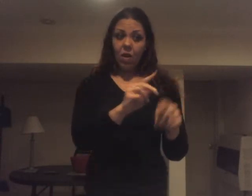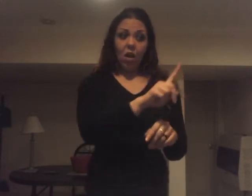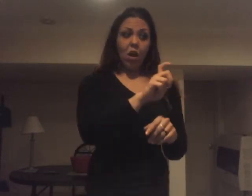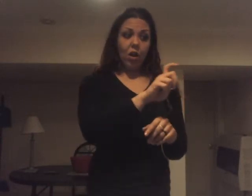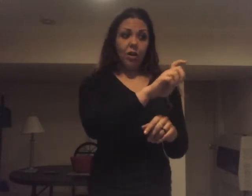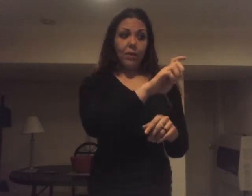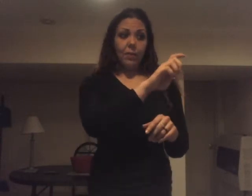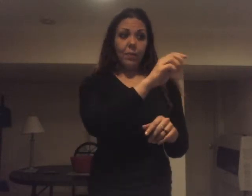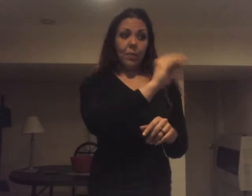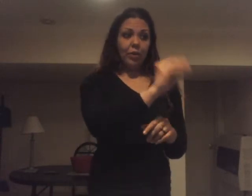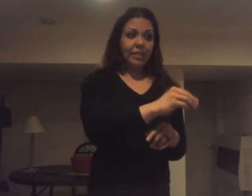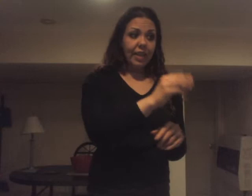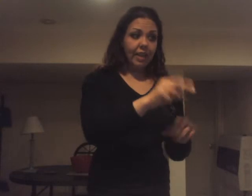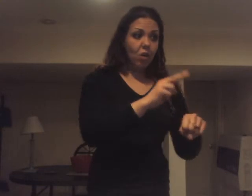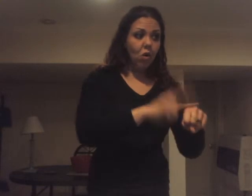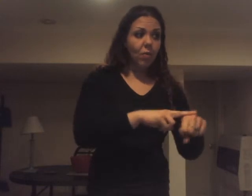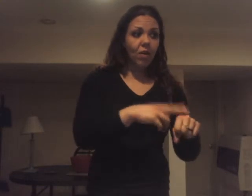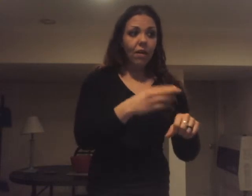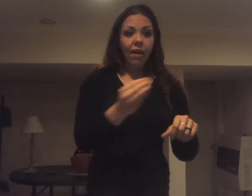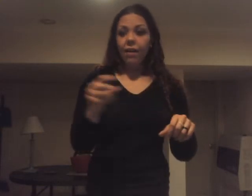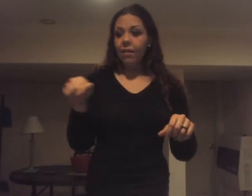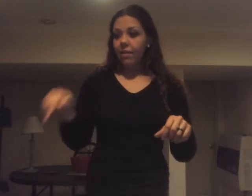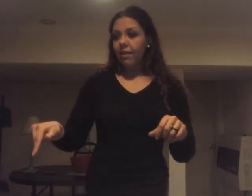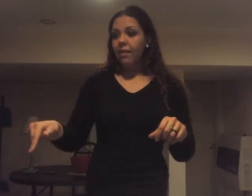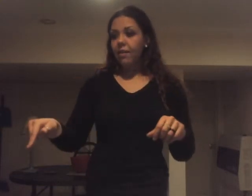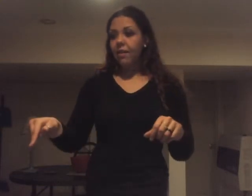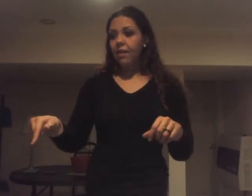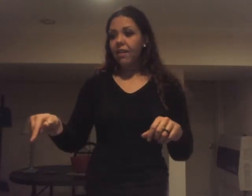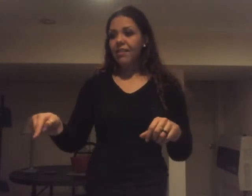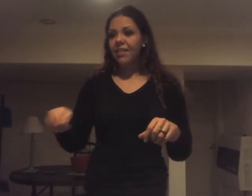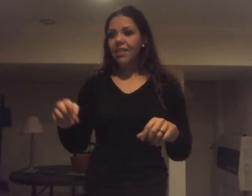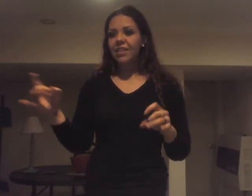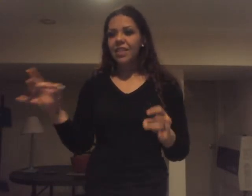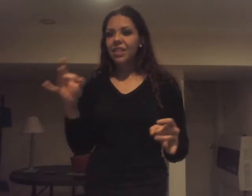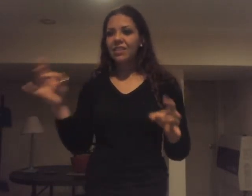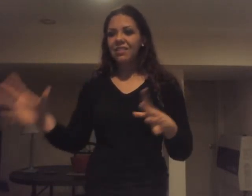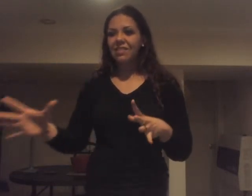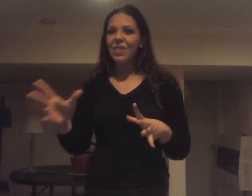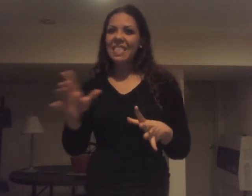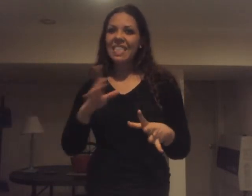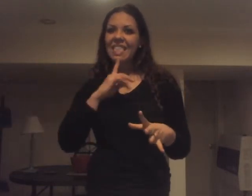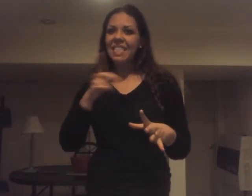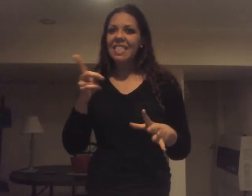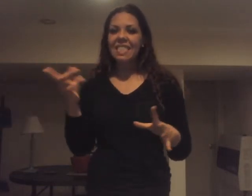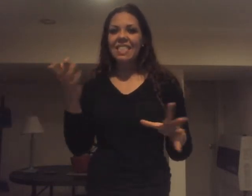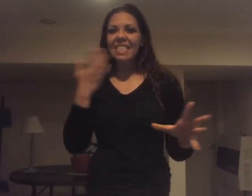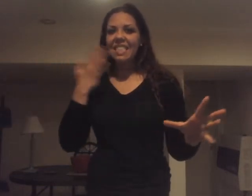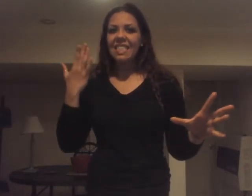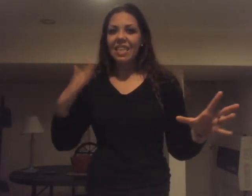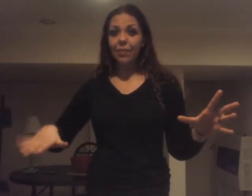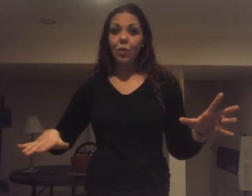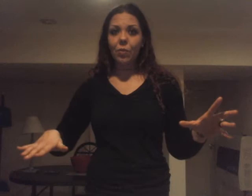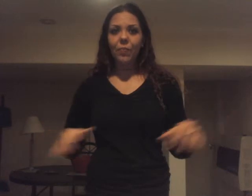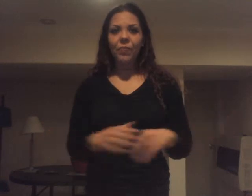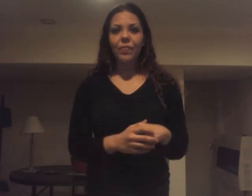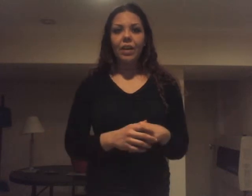who are extremely potty. Most people are somewhere on a continuum between the